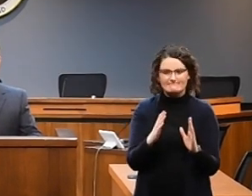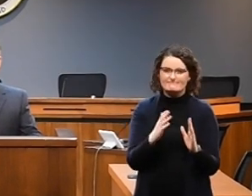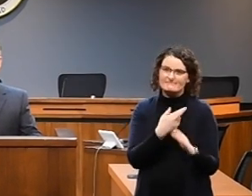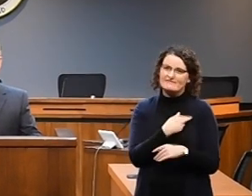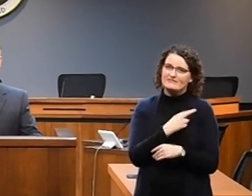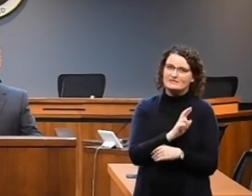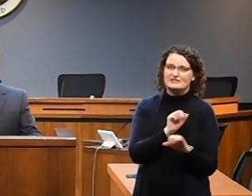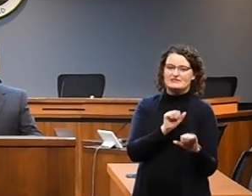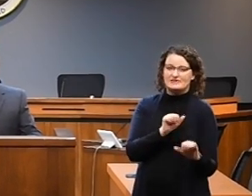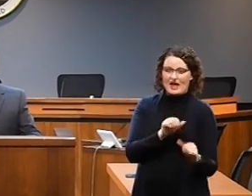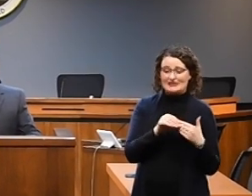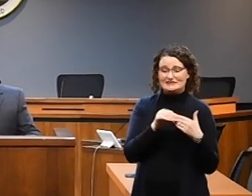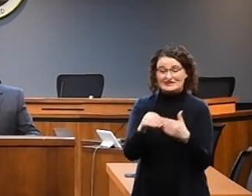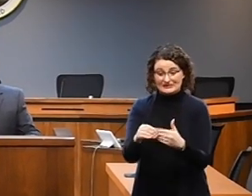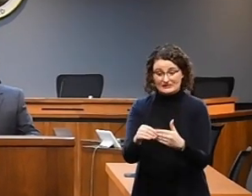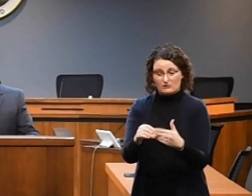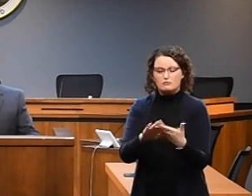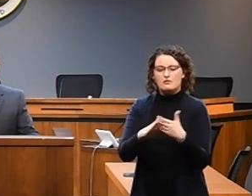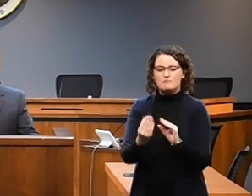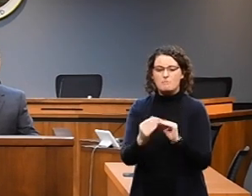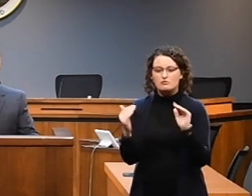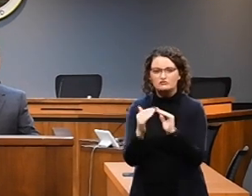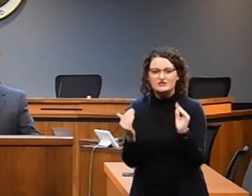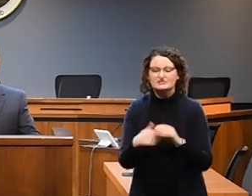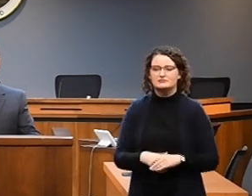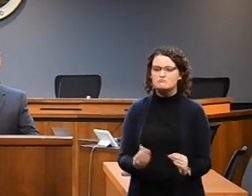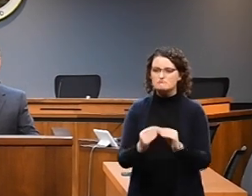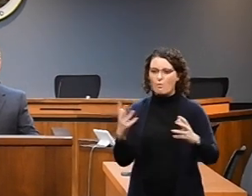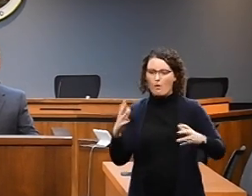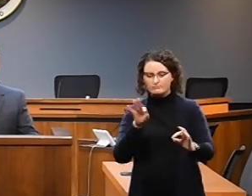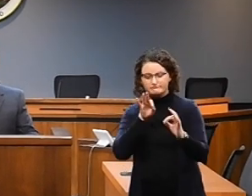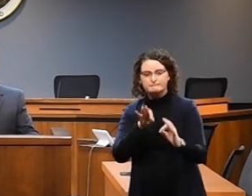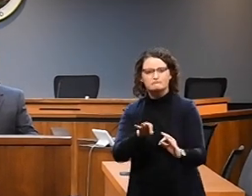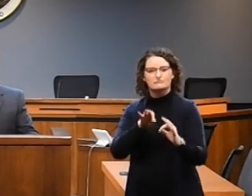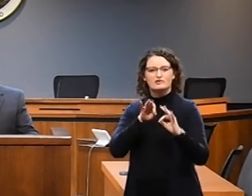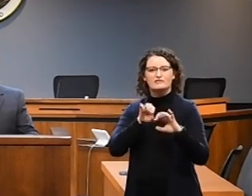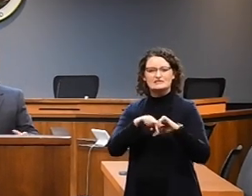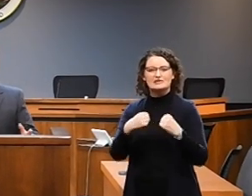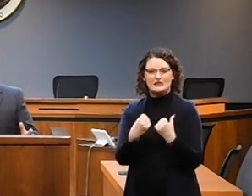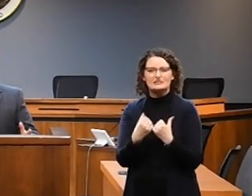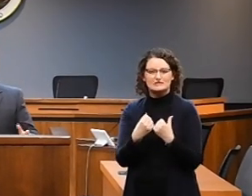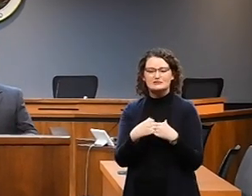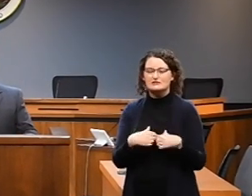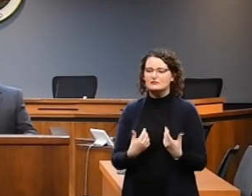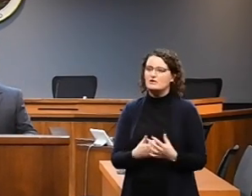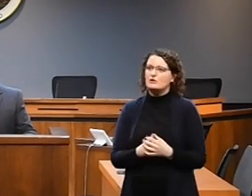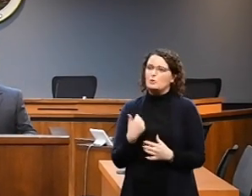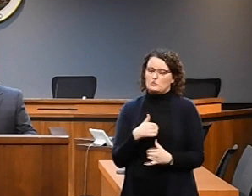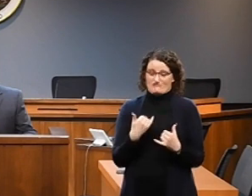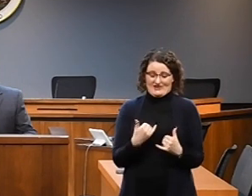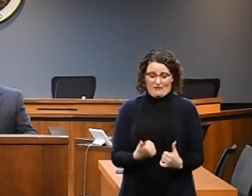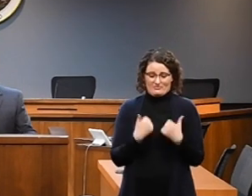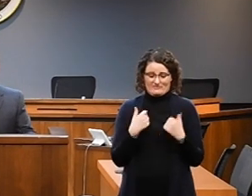lead the way towards creating a more just, a more whole, a more perfect society, we live in a time